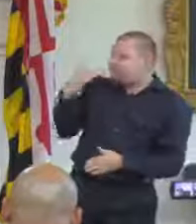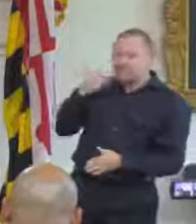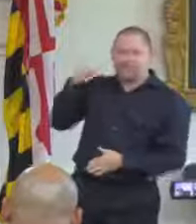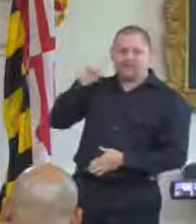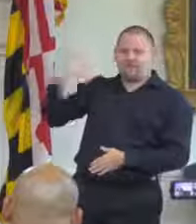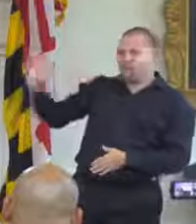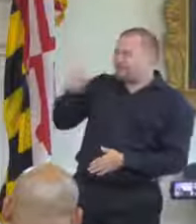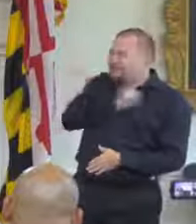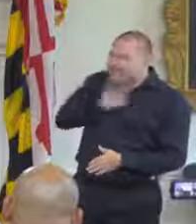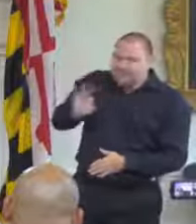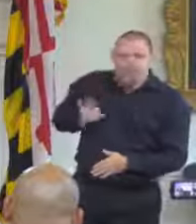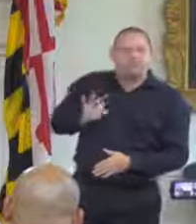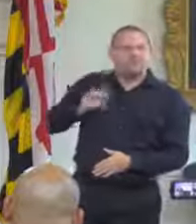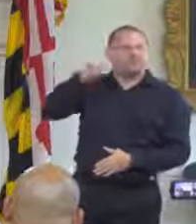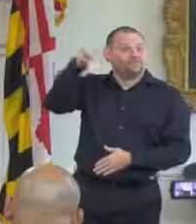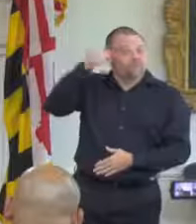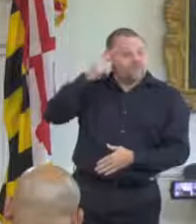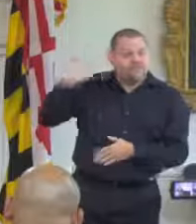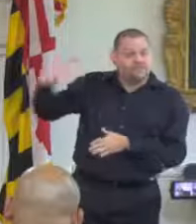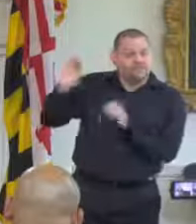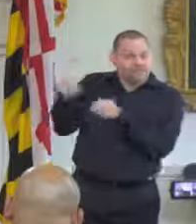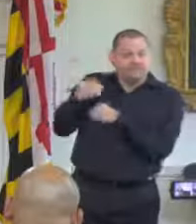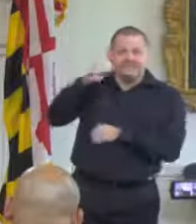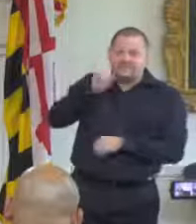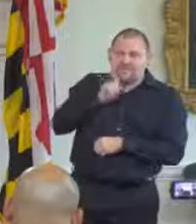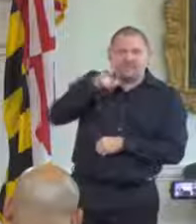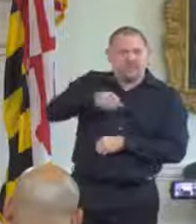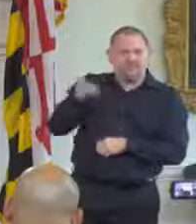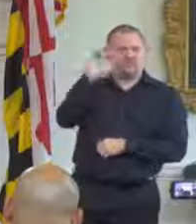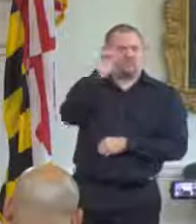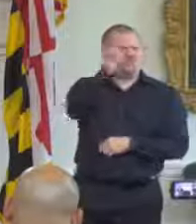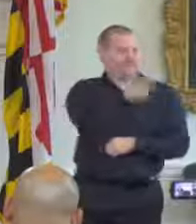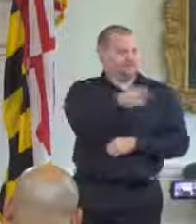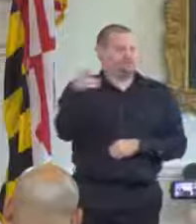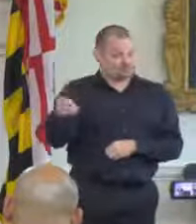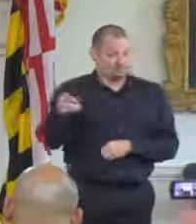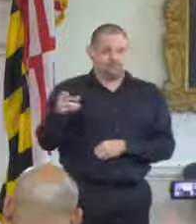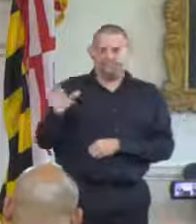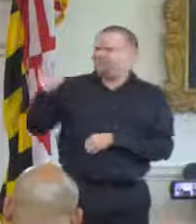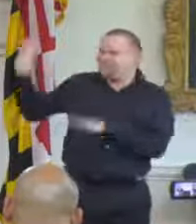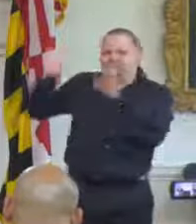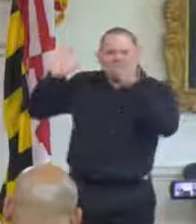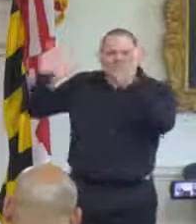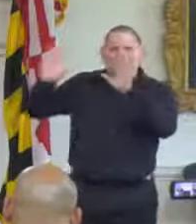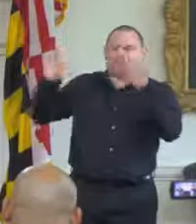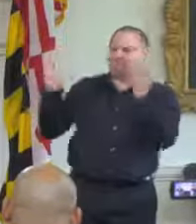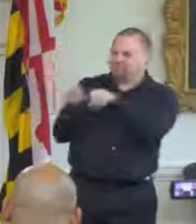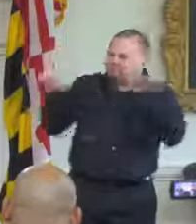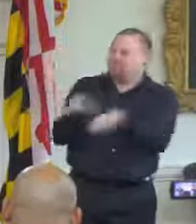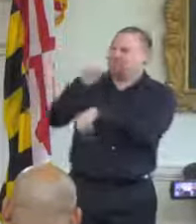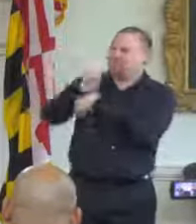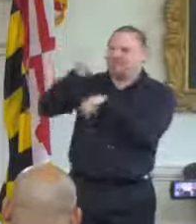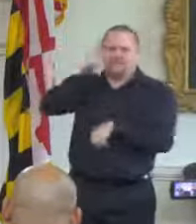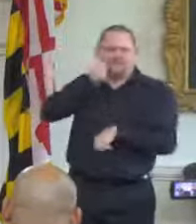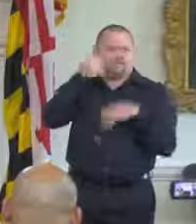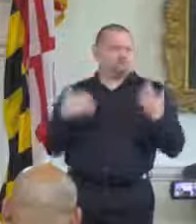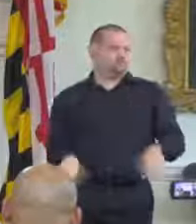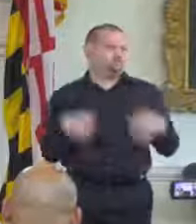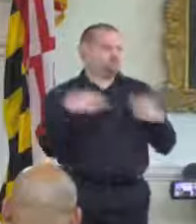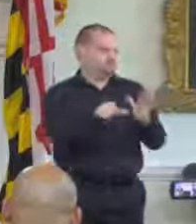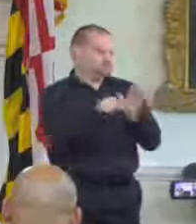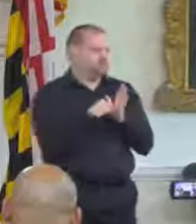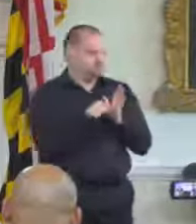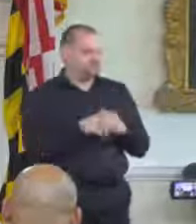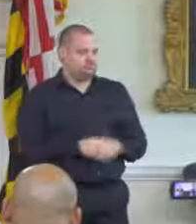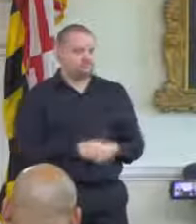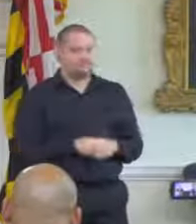Deaf and Hard of Hearing for the great work that you do each and every day. Our administration is focused